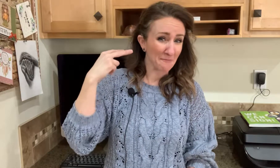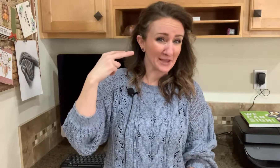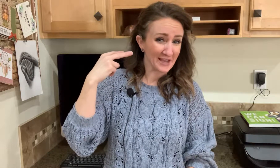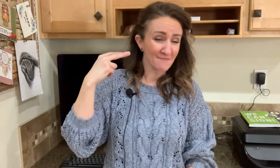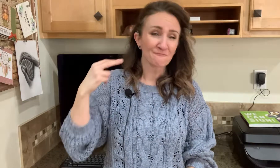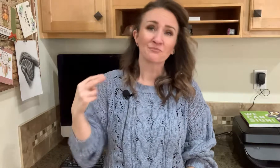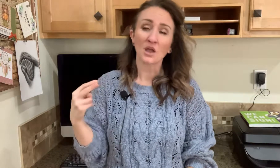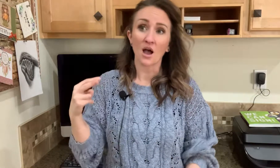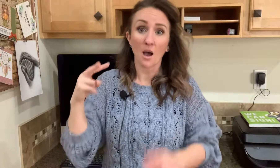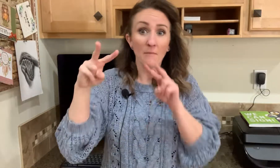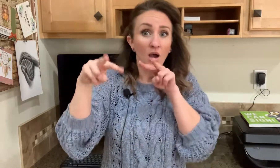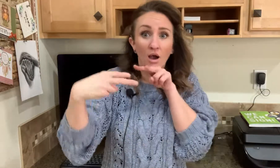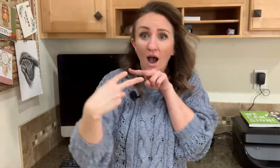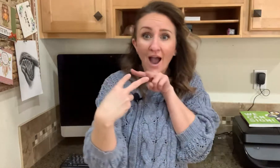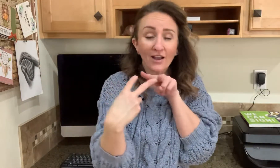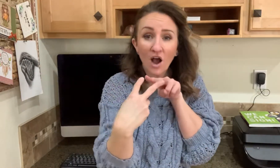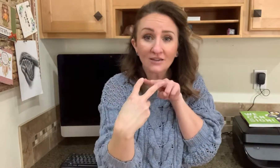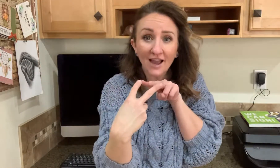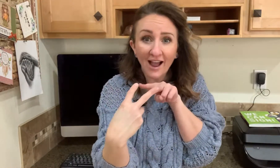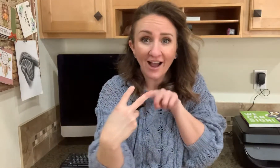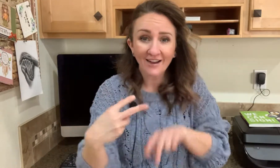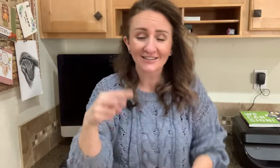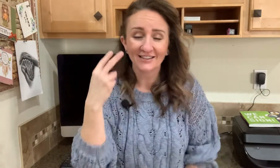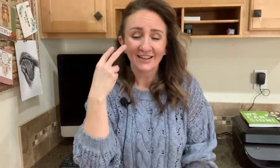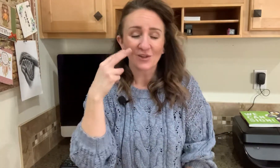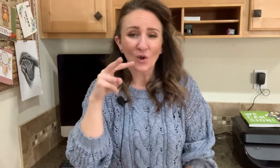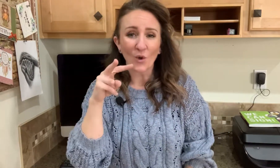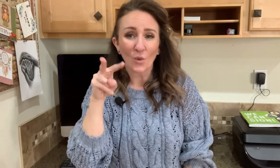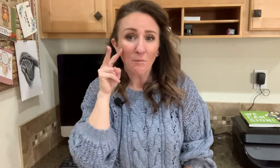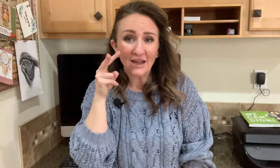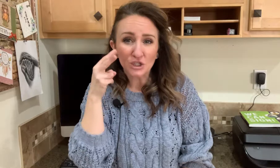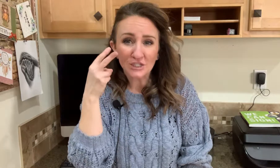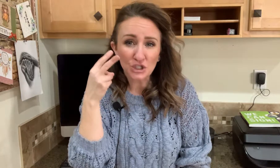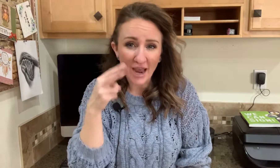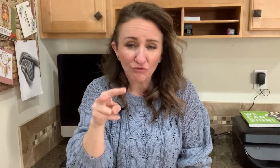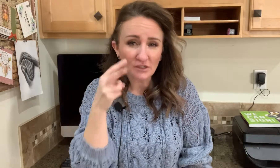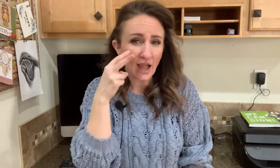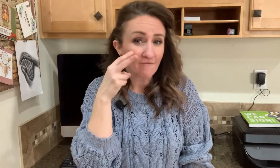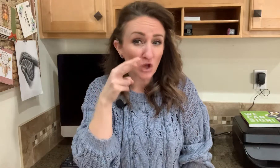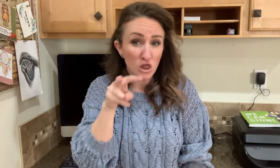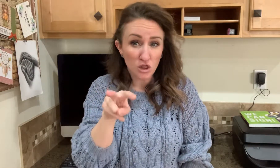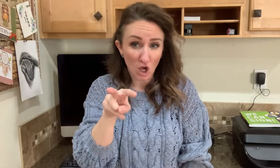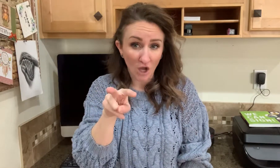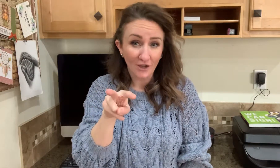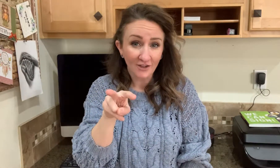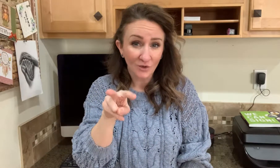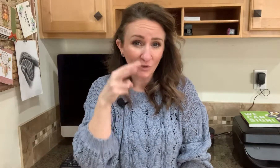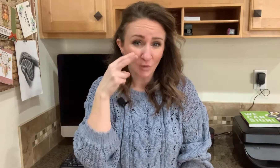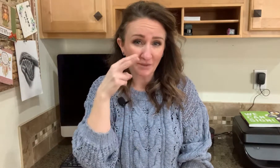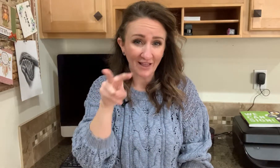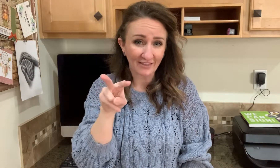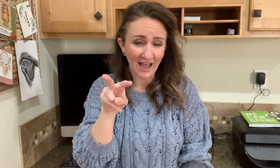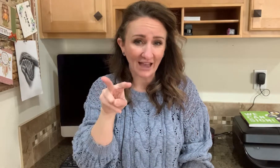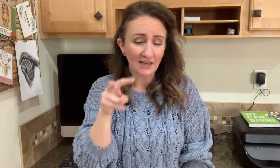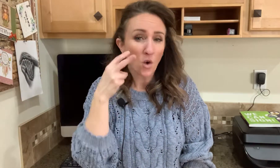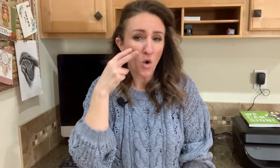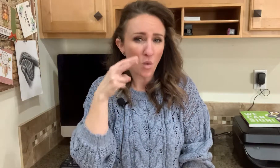me. Eye contact, so, but just general sign for look would be like that, or